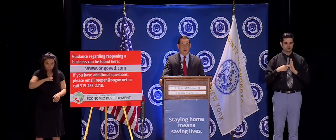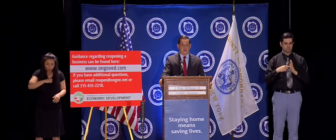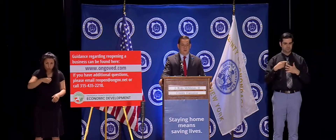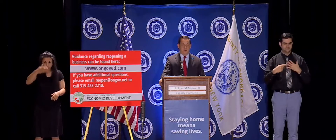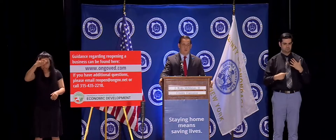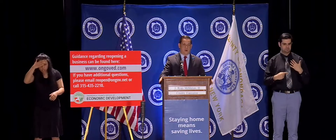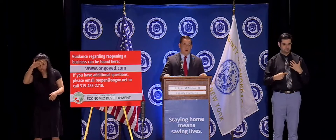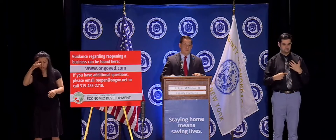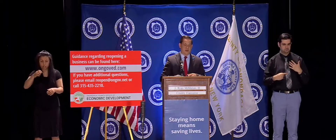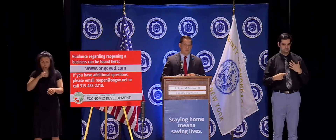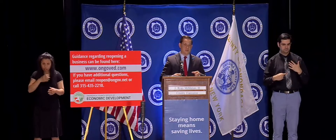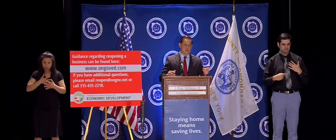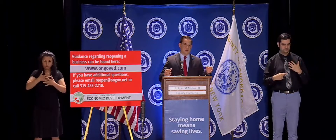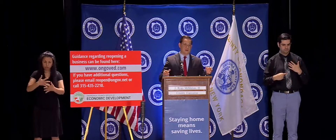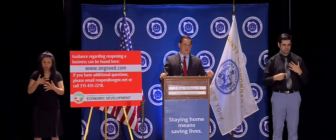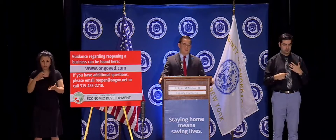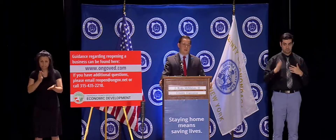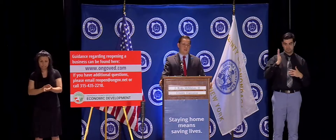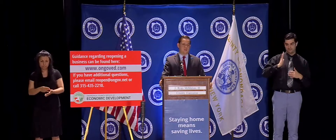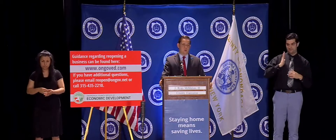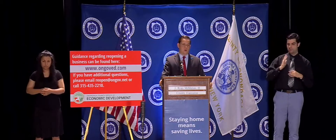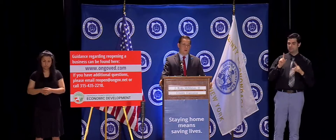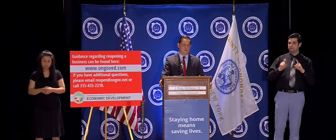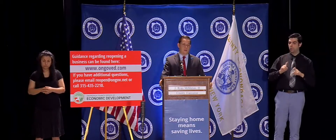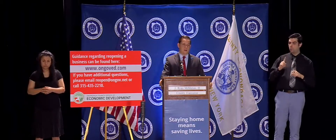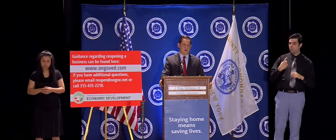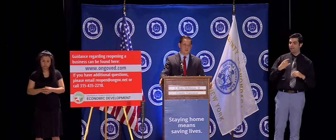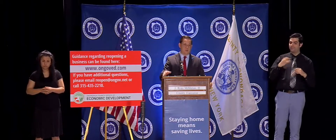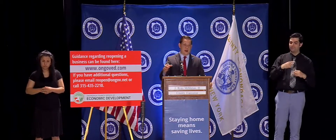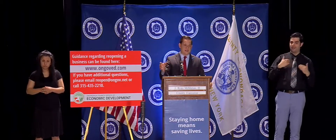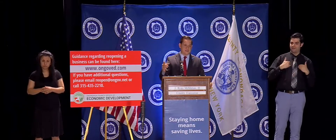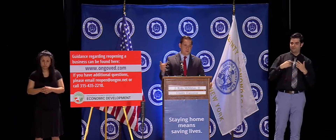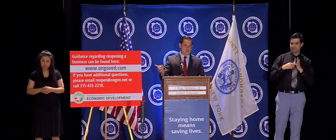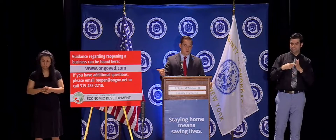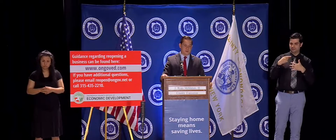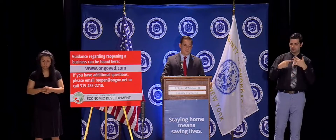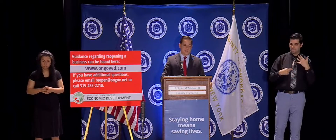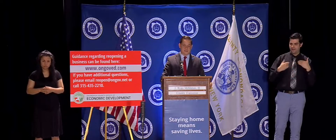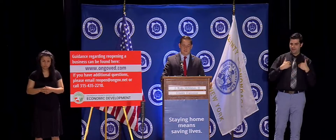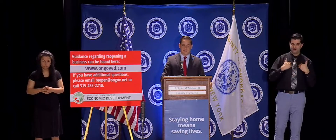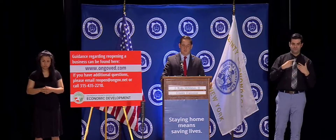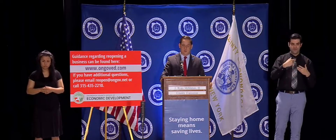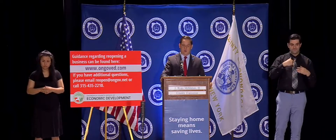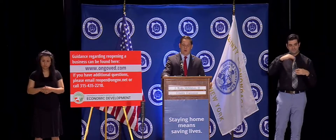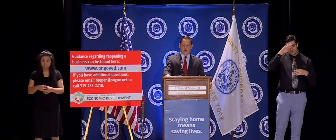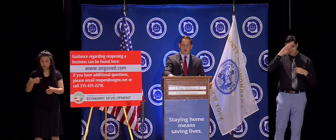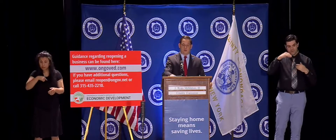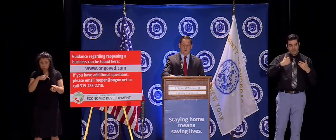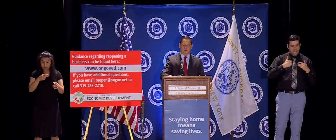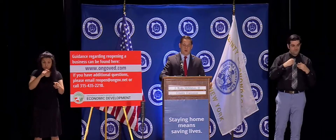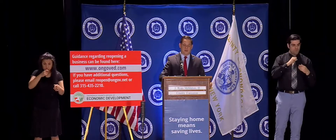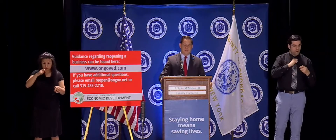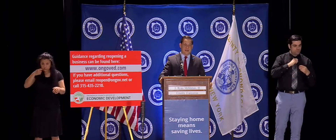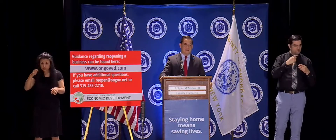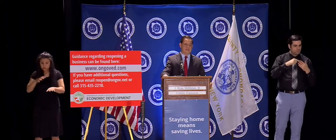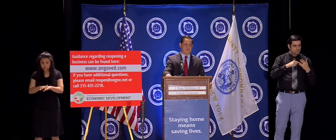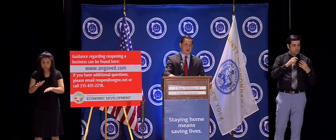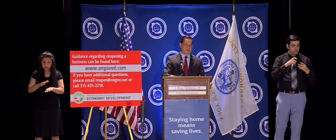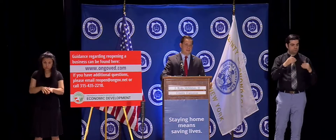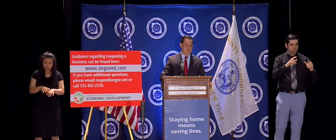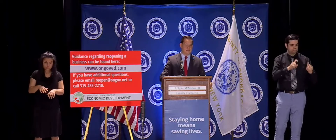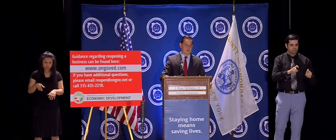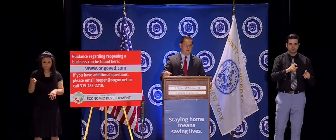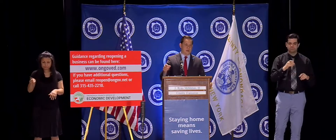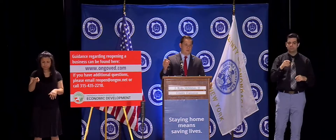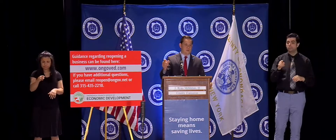It's part of the overall infection rate. It's more, this process by doing this testing gets more to what the